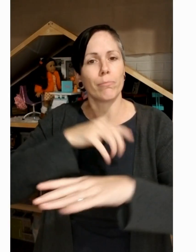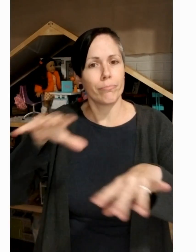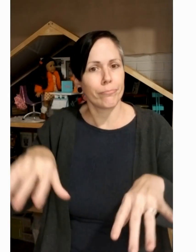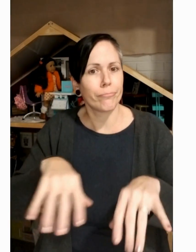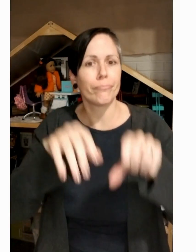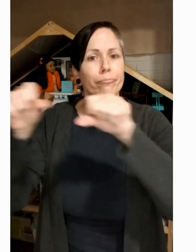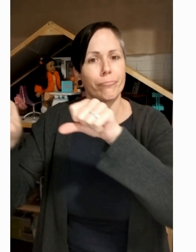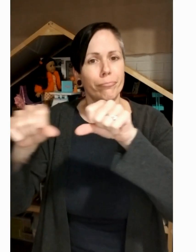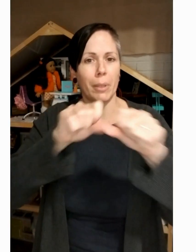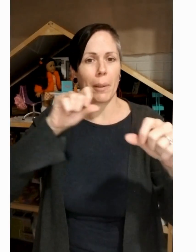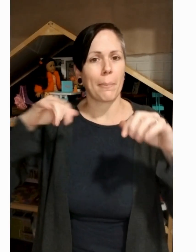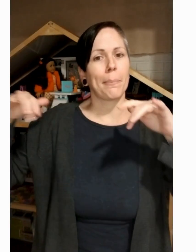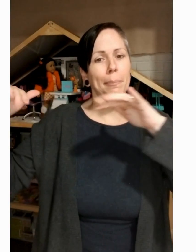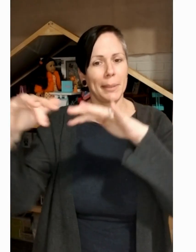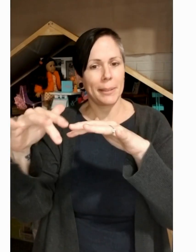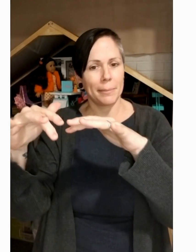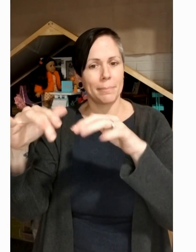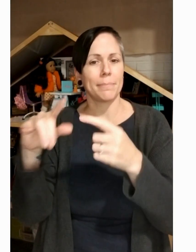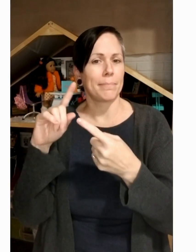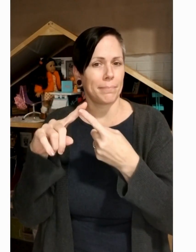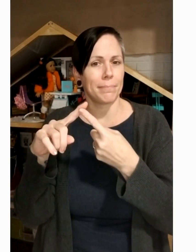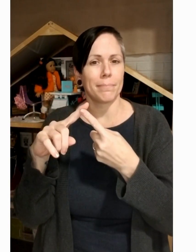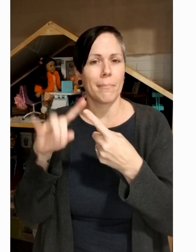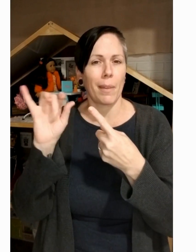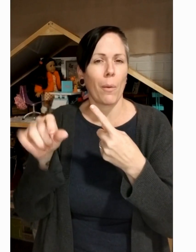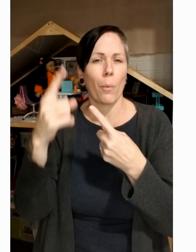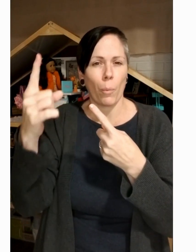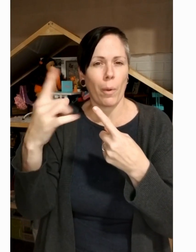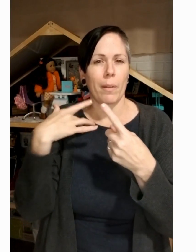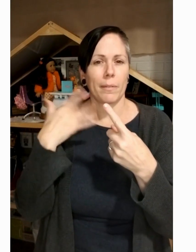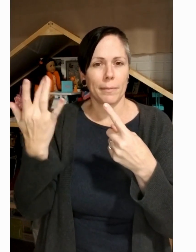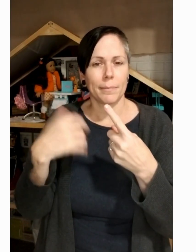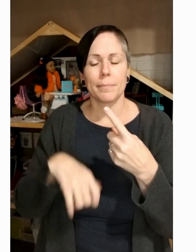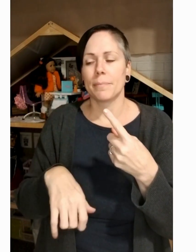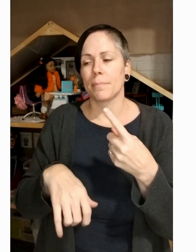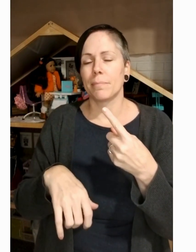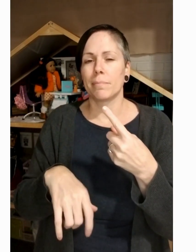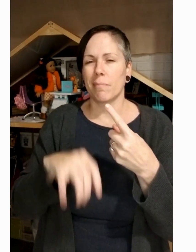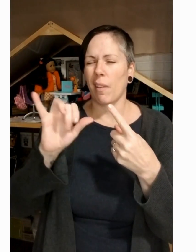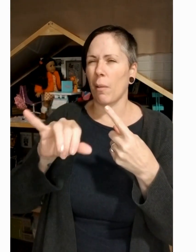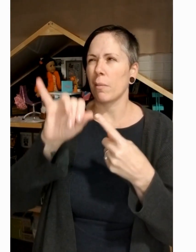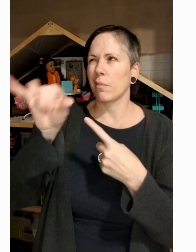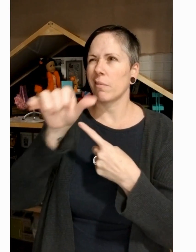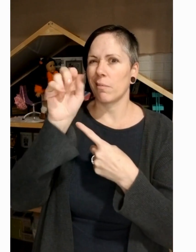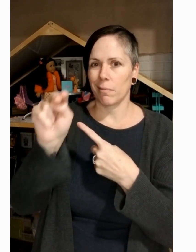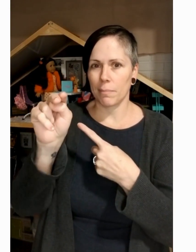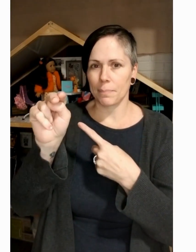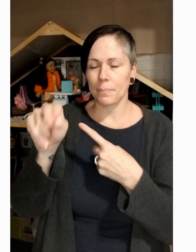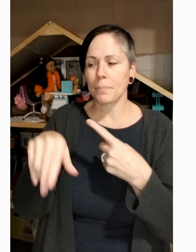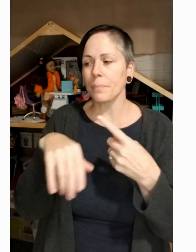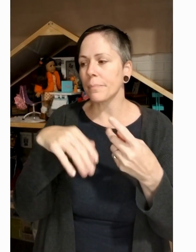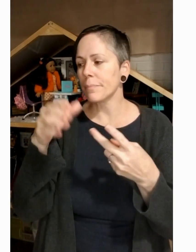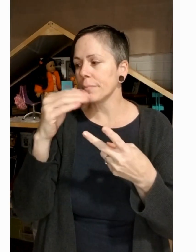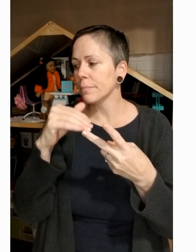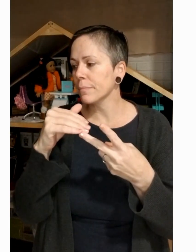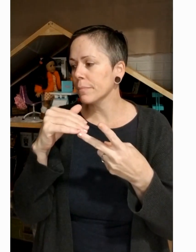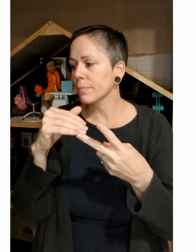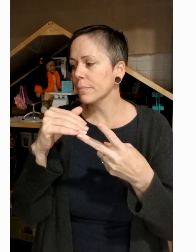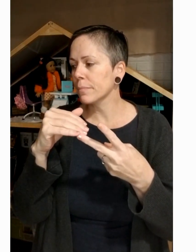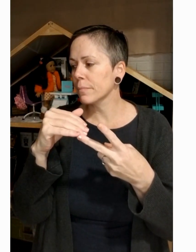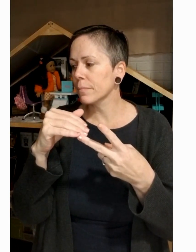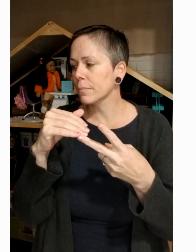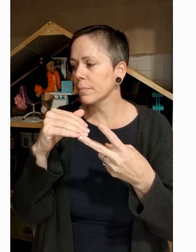one event. The meetup was held in January, and then we had